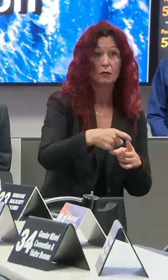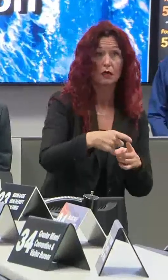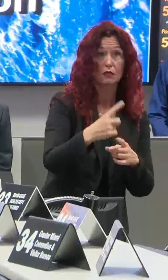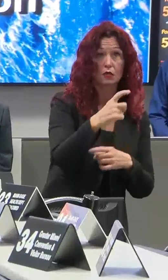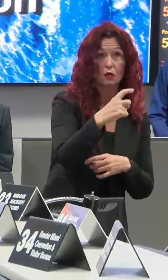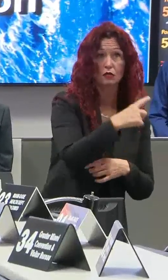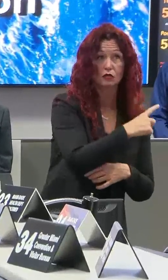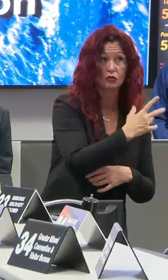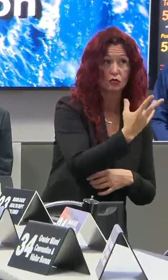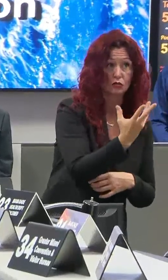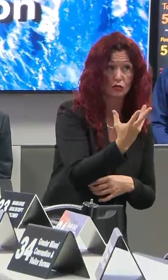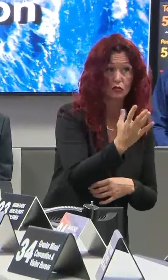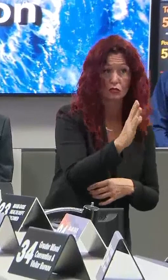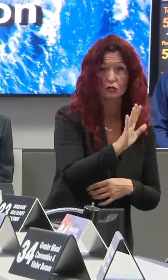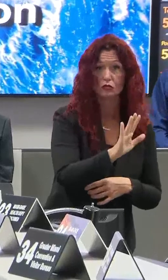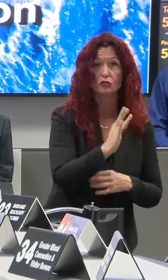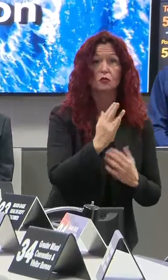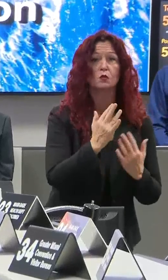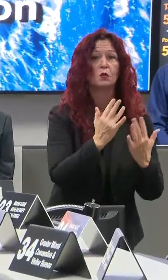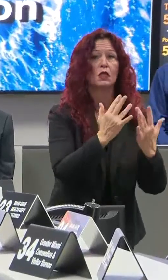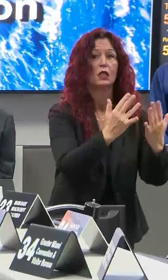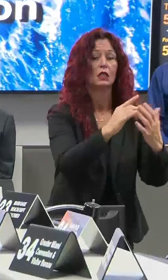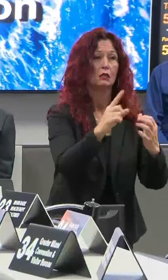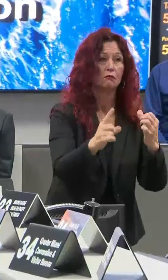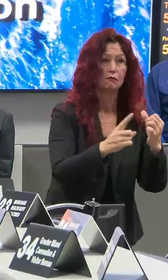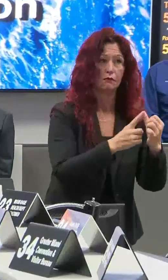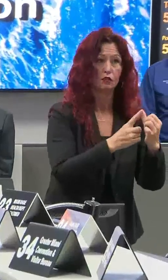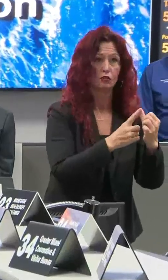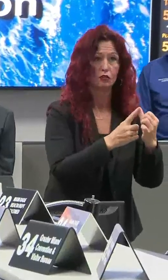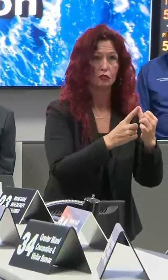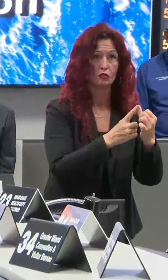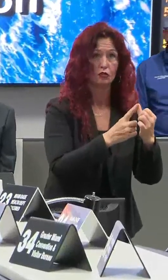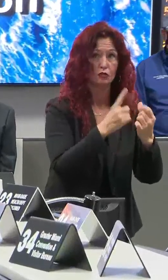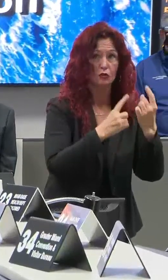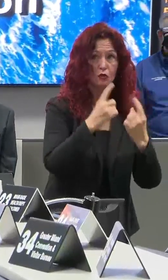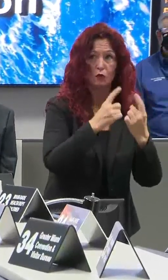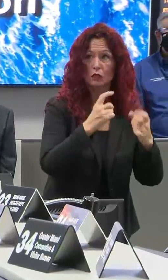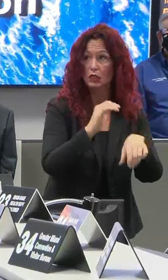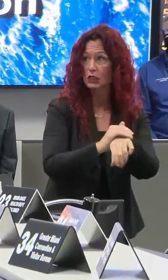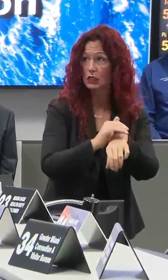Lo voy a hacer después. Okay, primero, first questions in English.